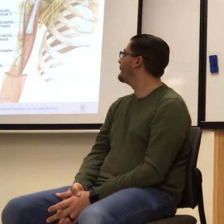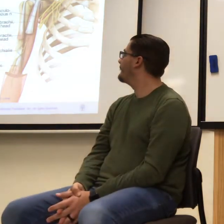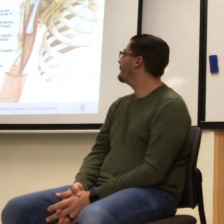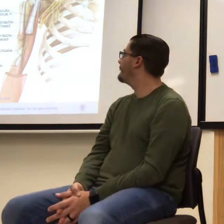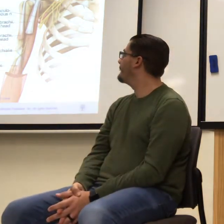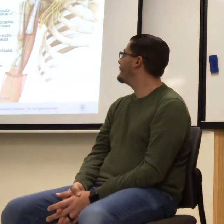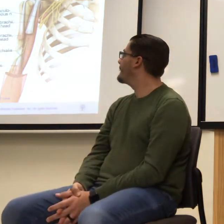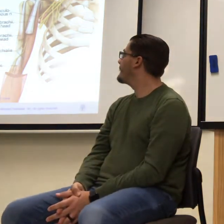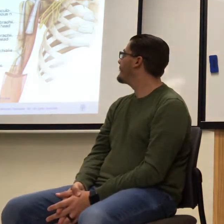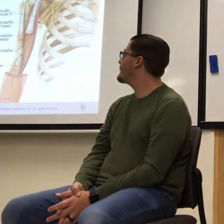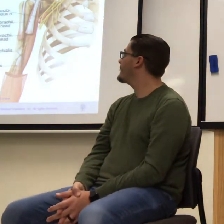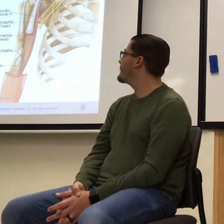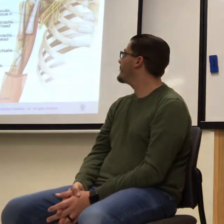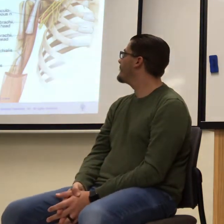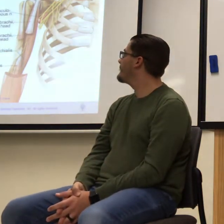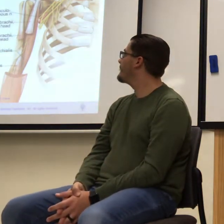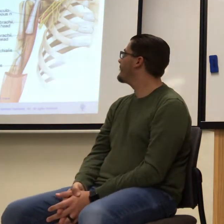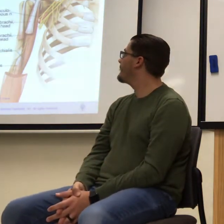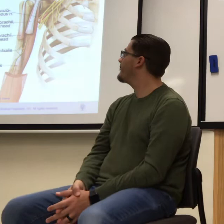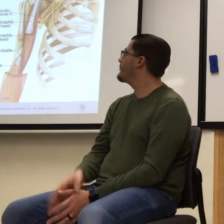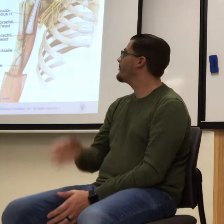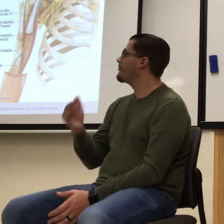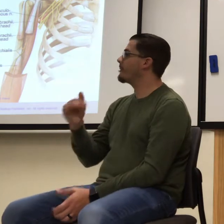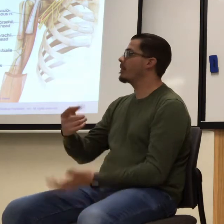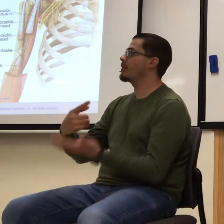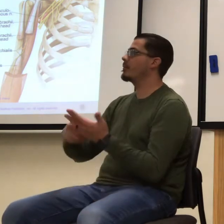the musculocutaneous nerve muscles.